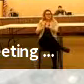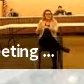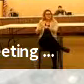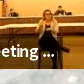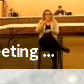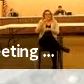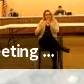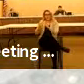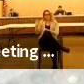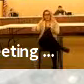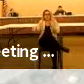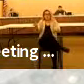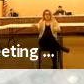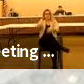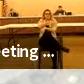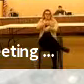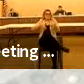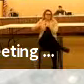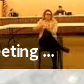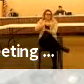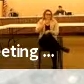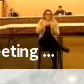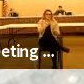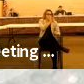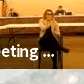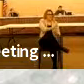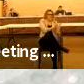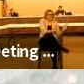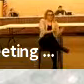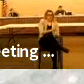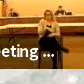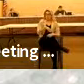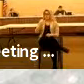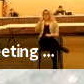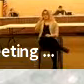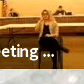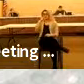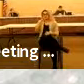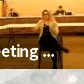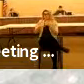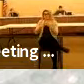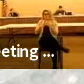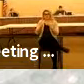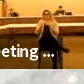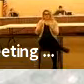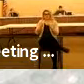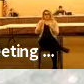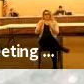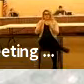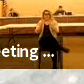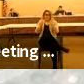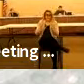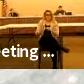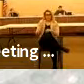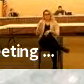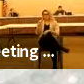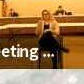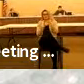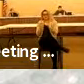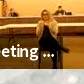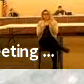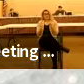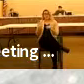And interestingly enough, they are all farther away from those single family homes than what was